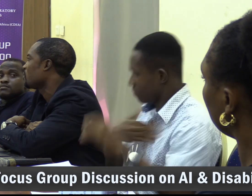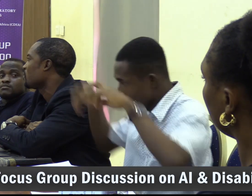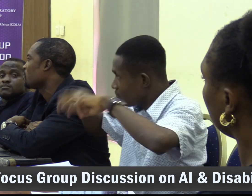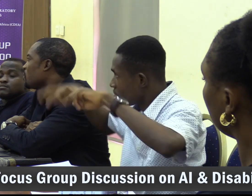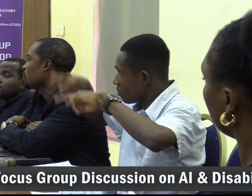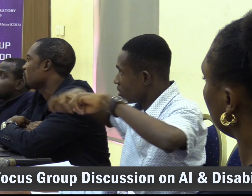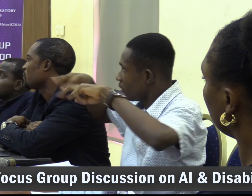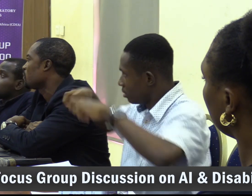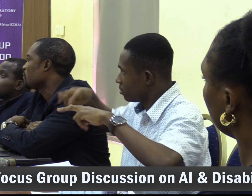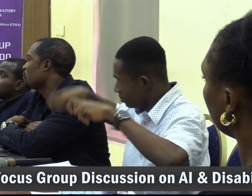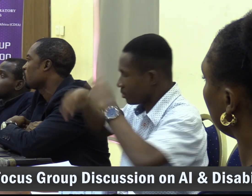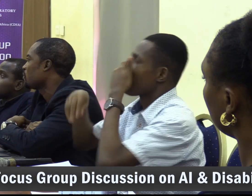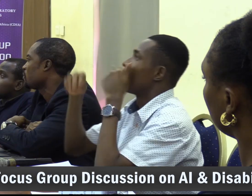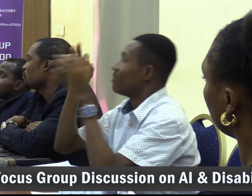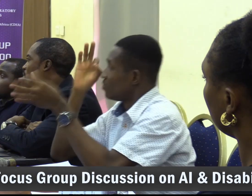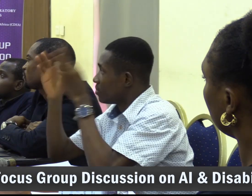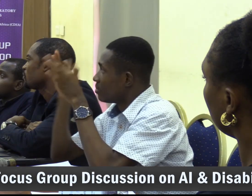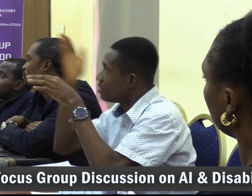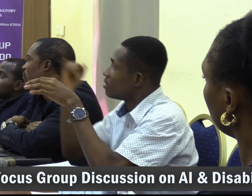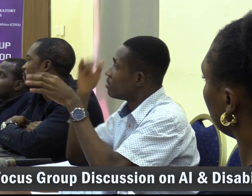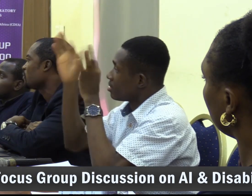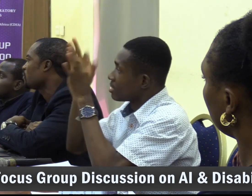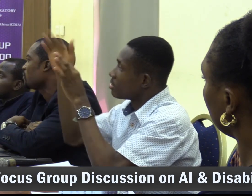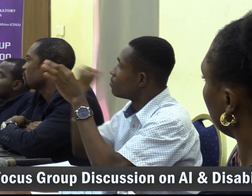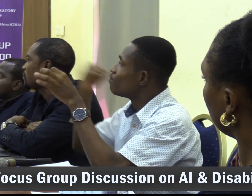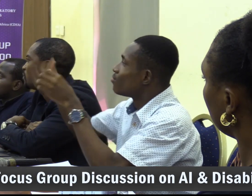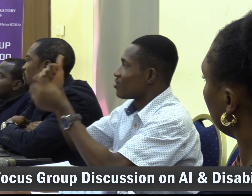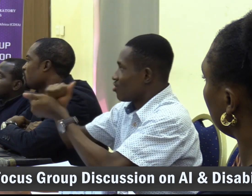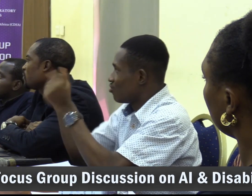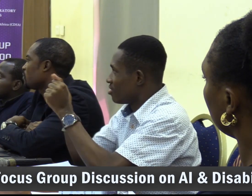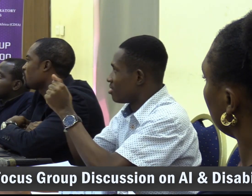identity. Okay, identity in research. And